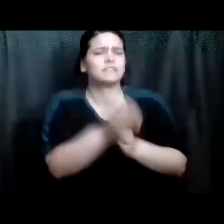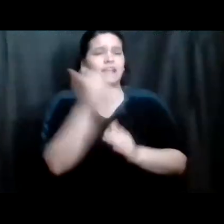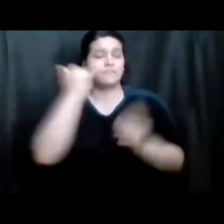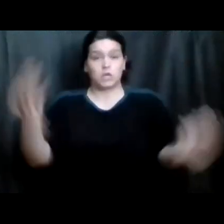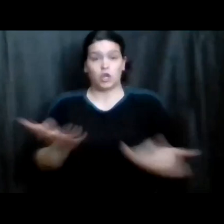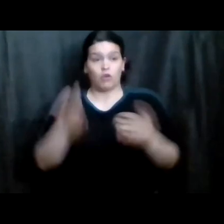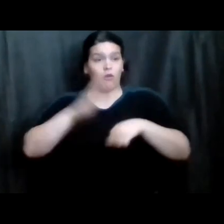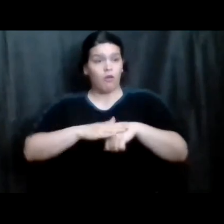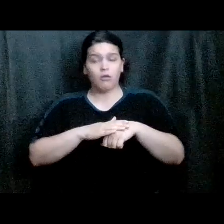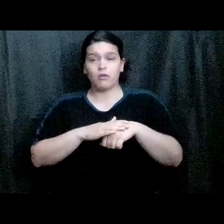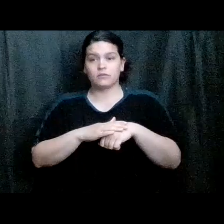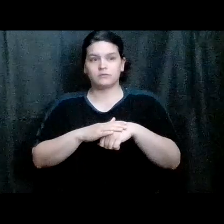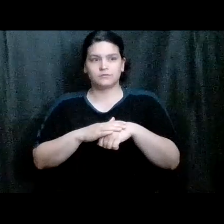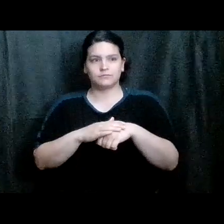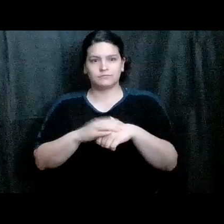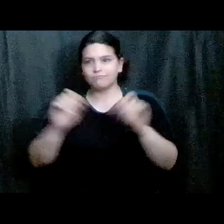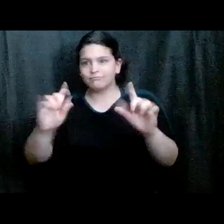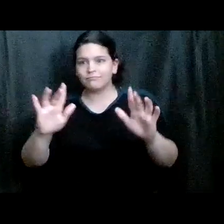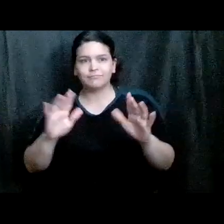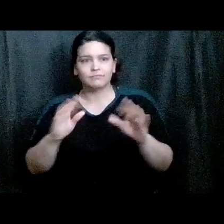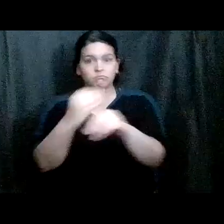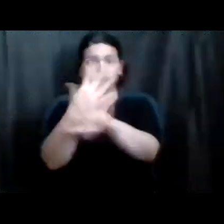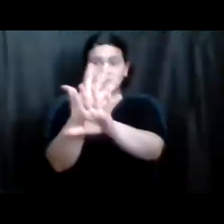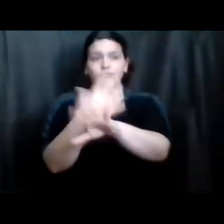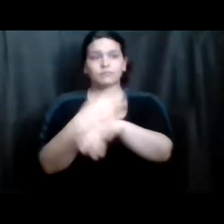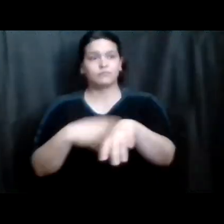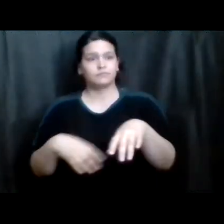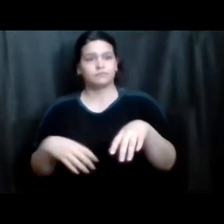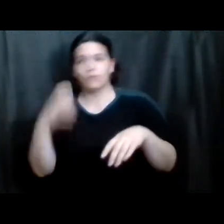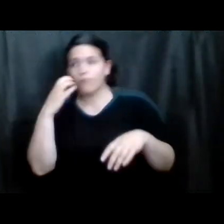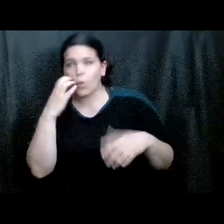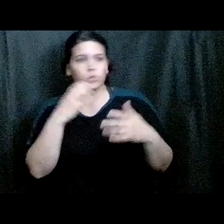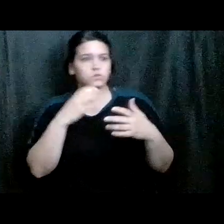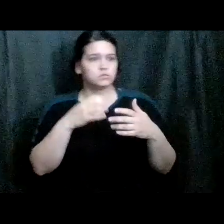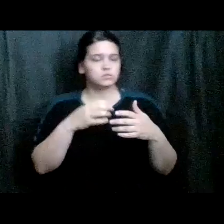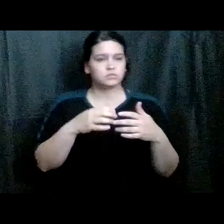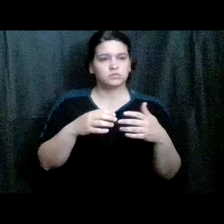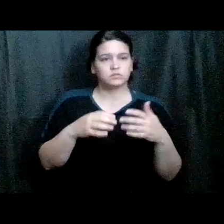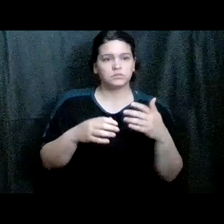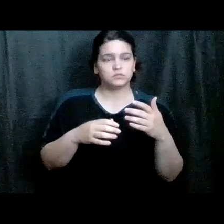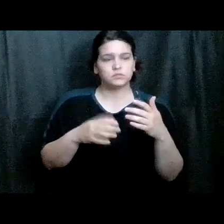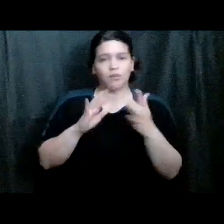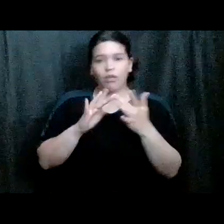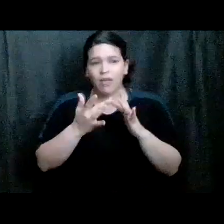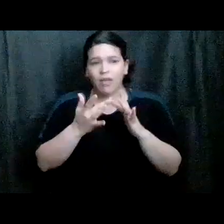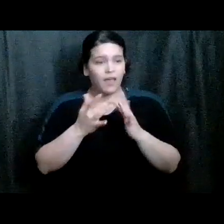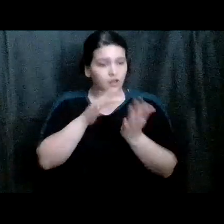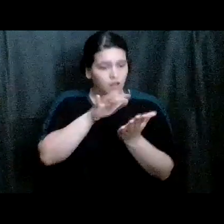use of that time, you know, and we need a lot of help. I'm asking for help in this work.